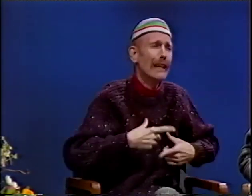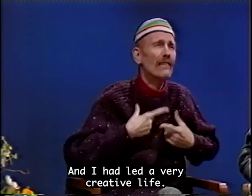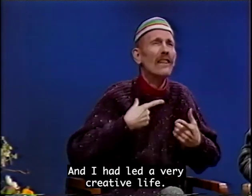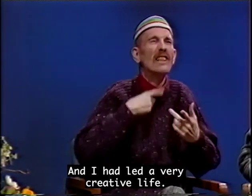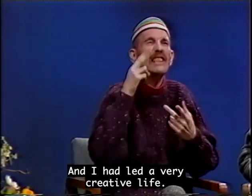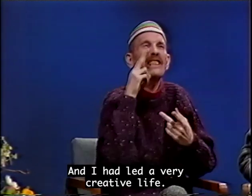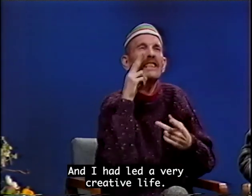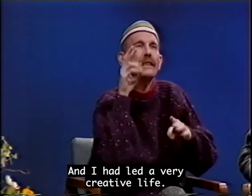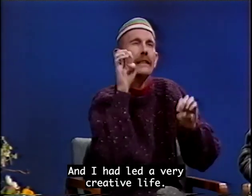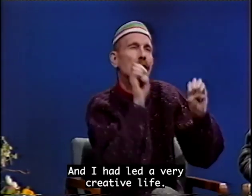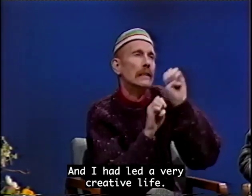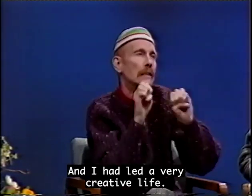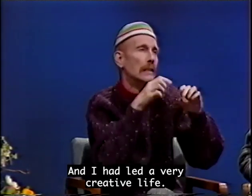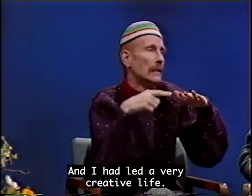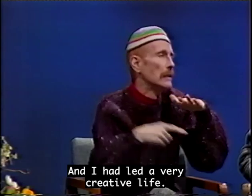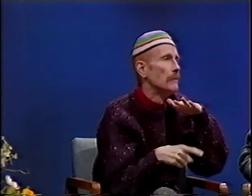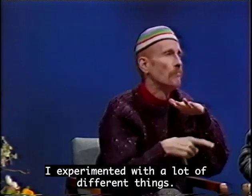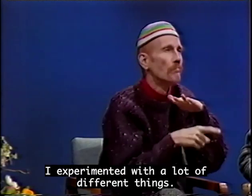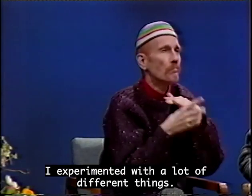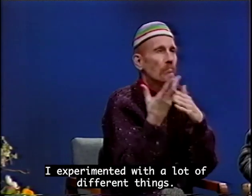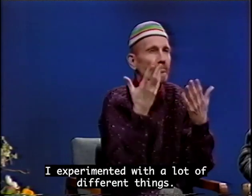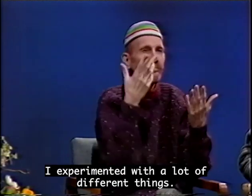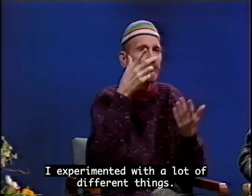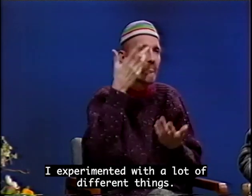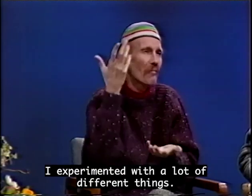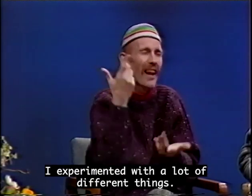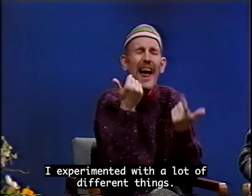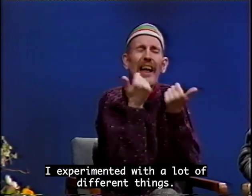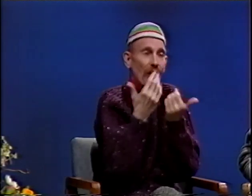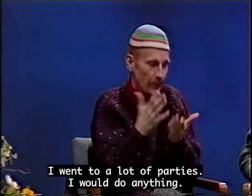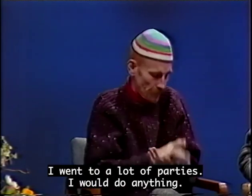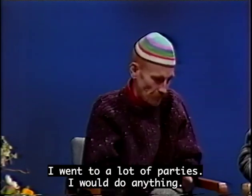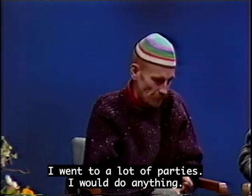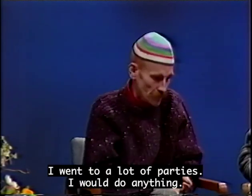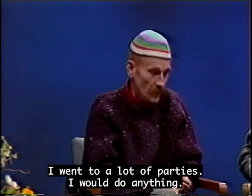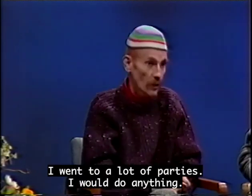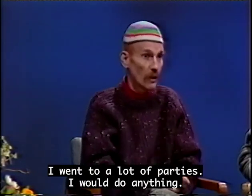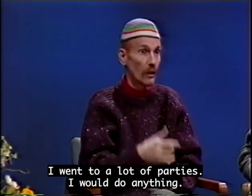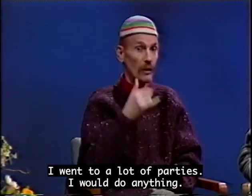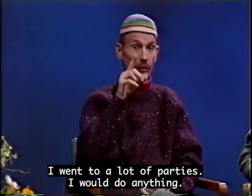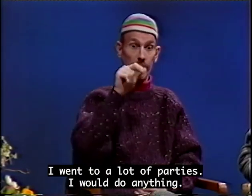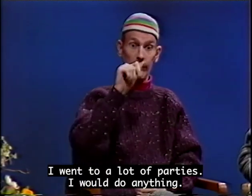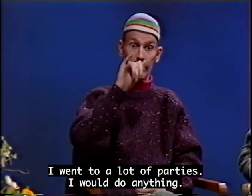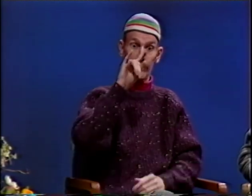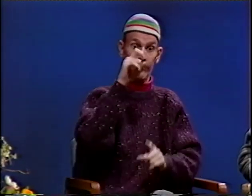And I had led a very creative life. I experimented with a lot of different things. I went to a lot of parties. I would do anything.